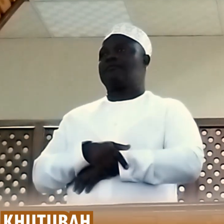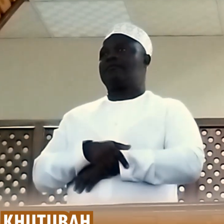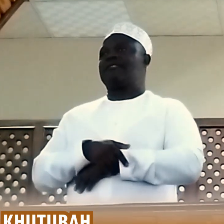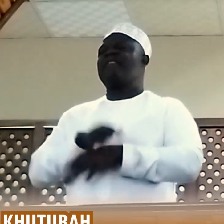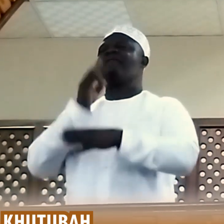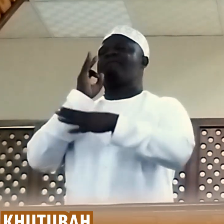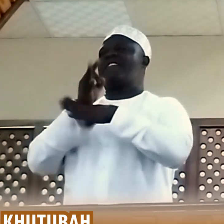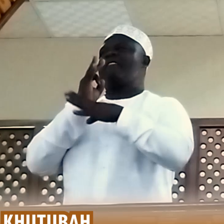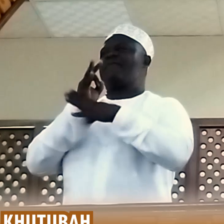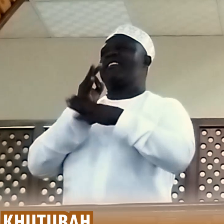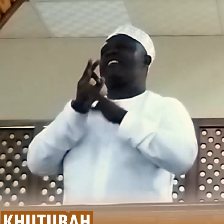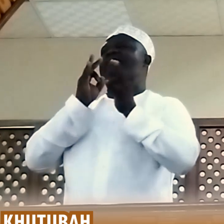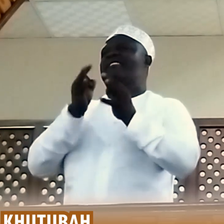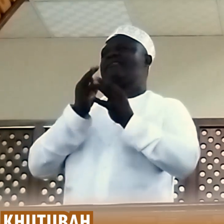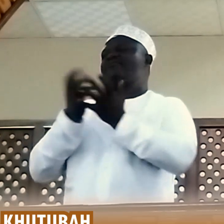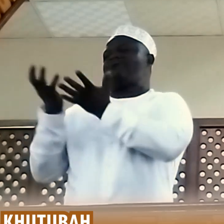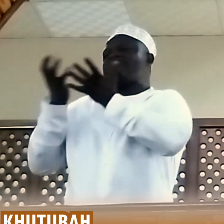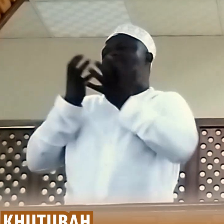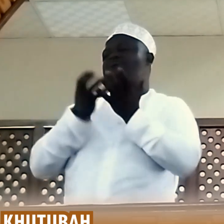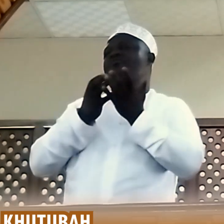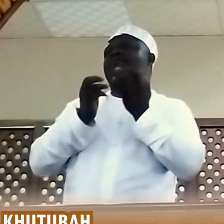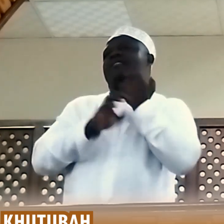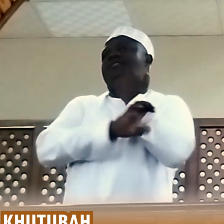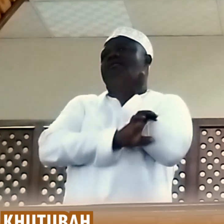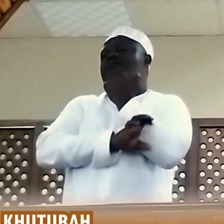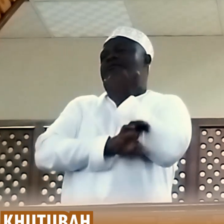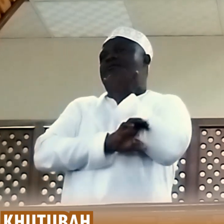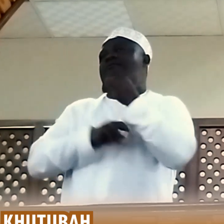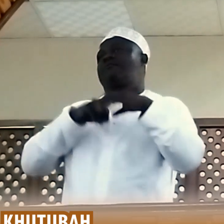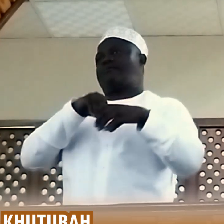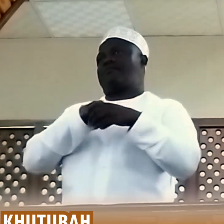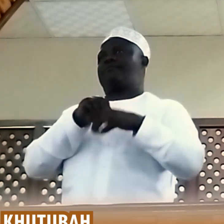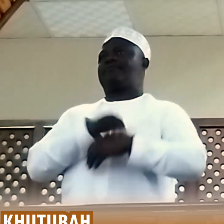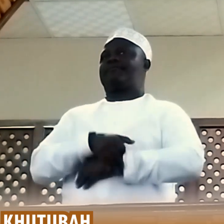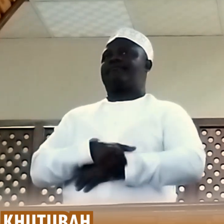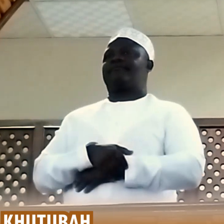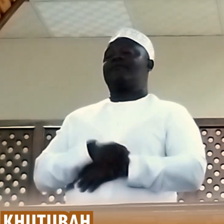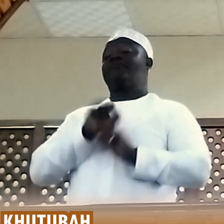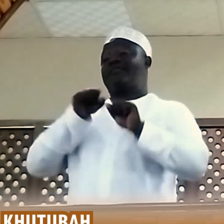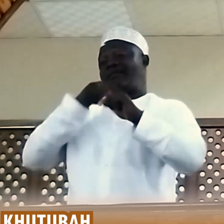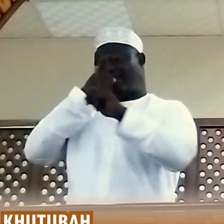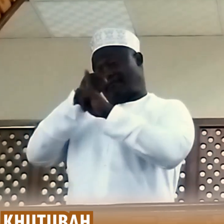ereeta fojale mu ggwanga bwe tuba nga tetugirwanyisiza